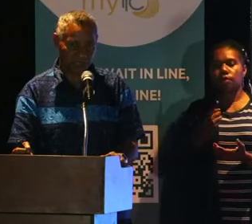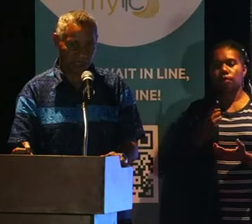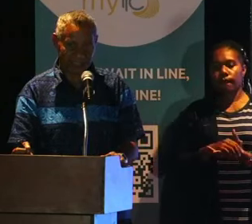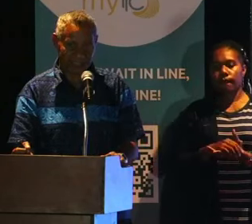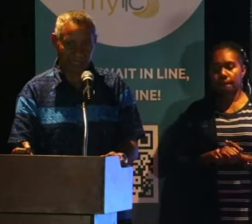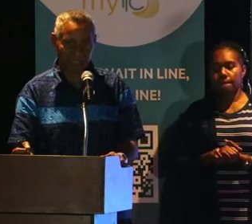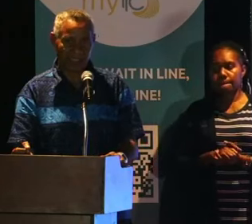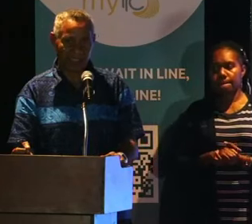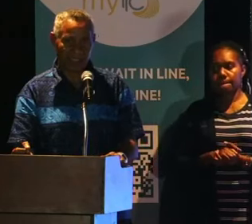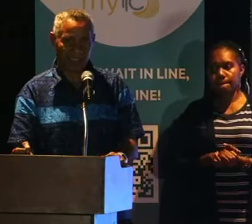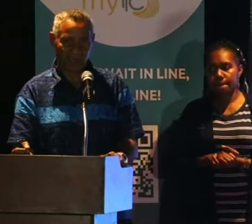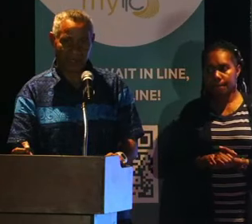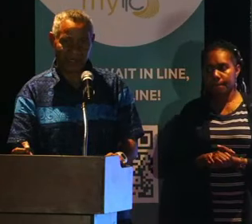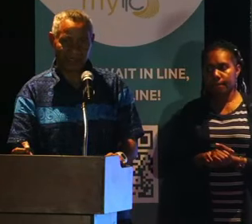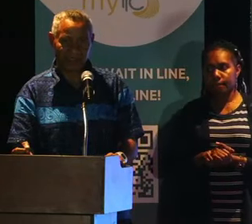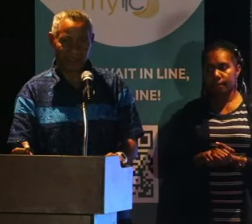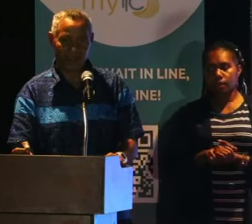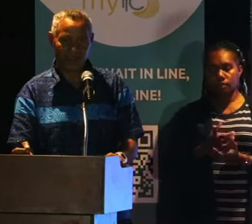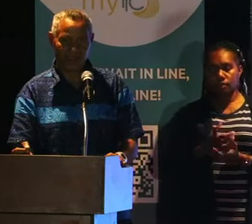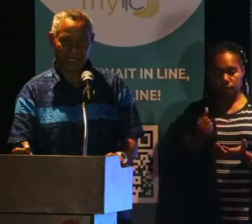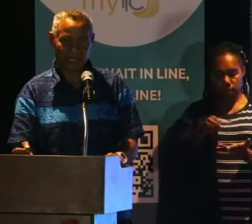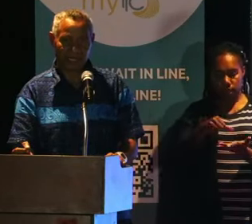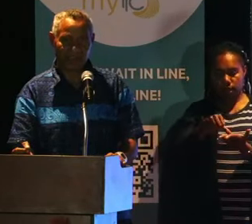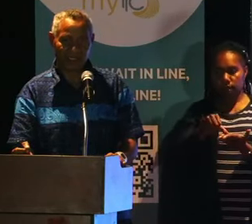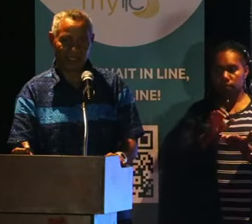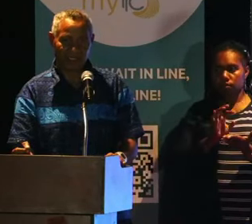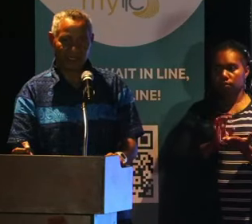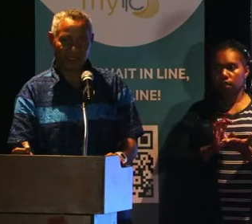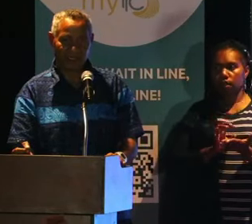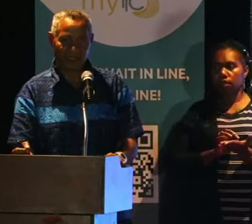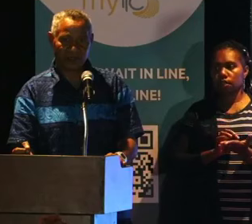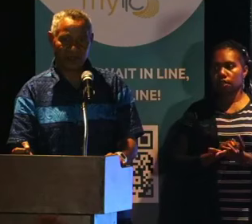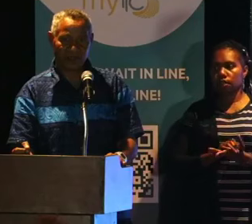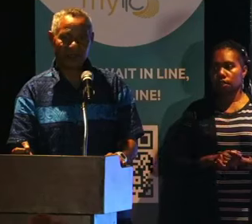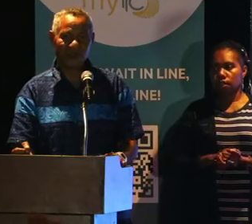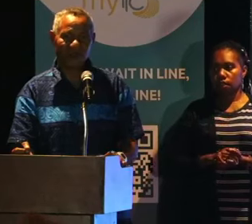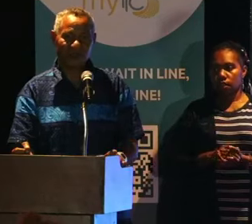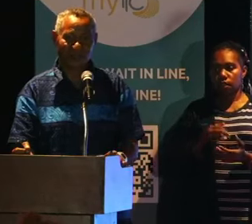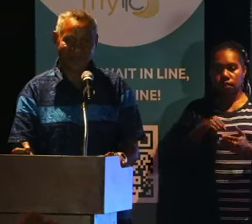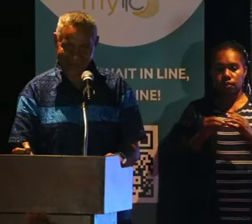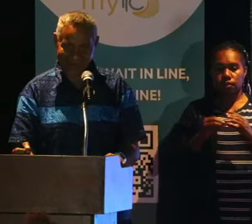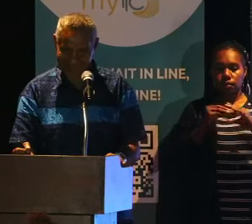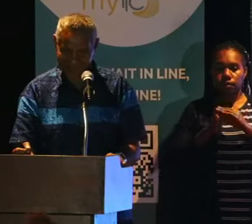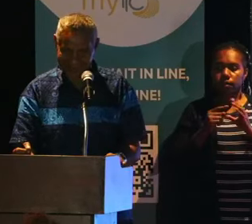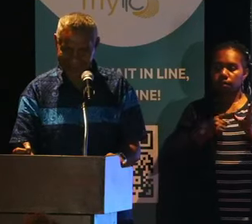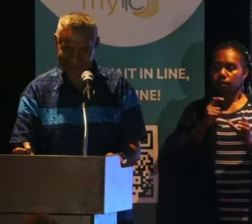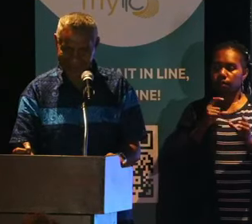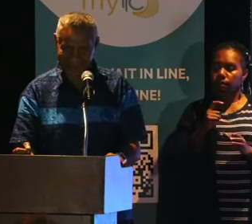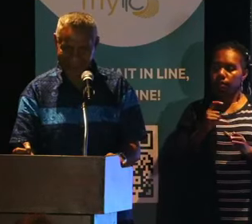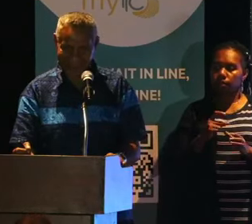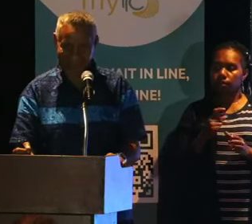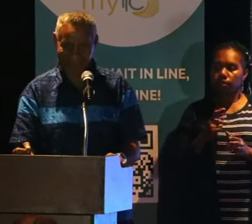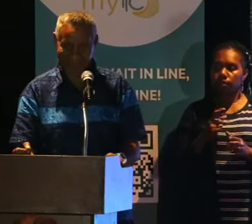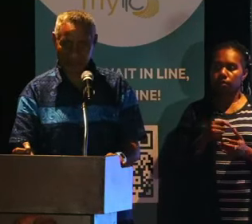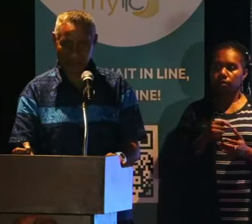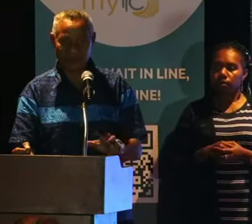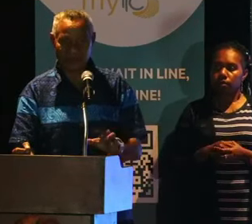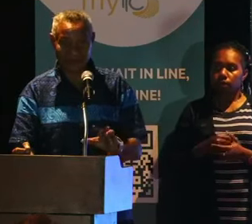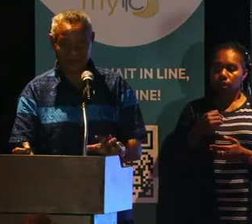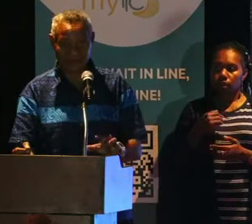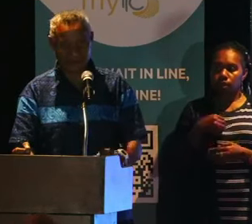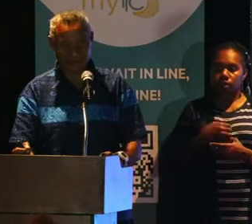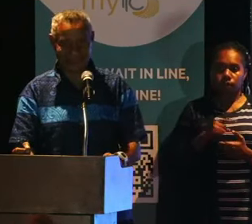write you a letter to bank to open an account, but you need to go to IRC first to get certificate. Those